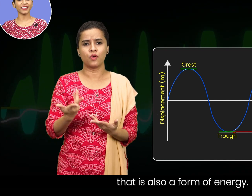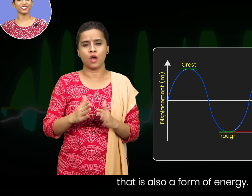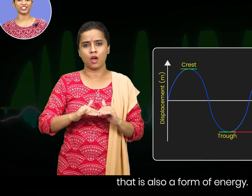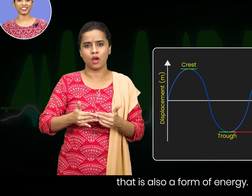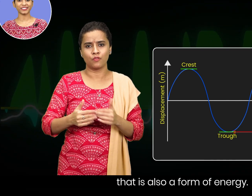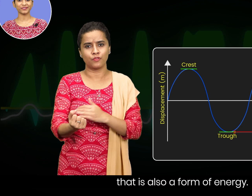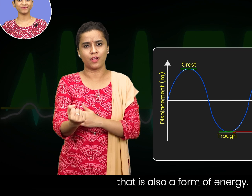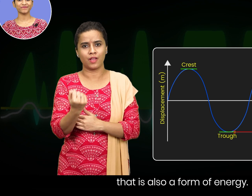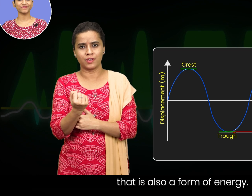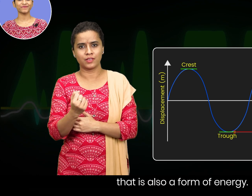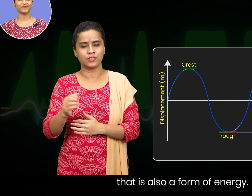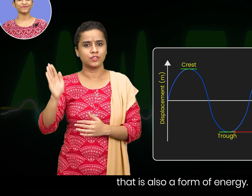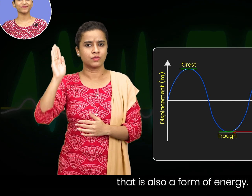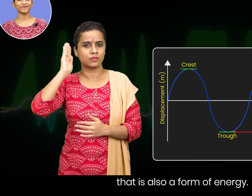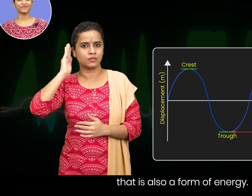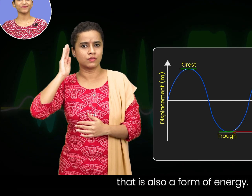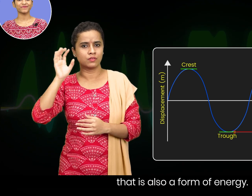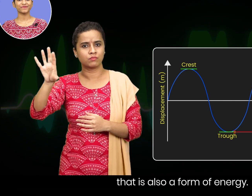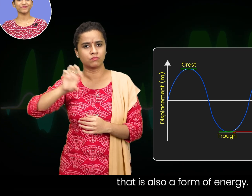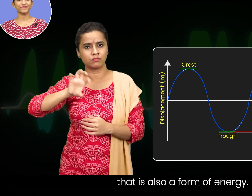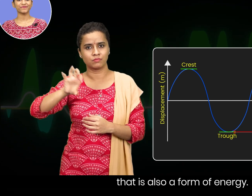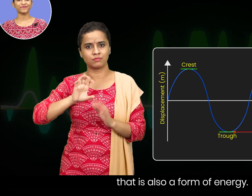of energy.